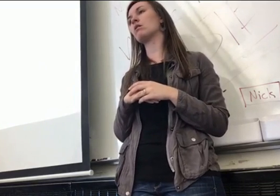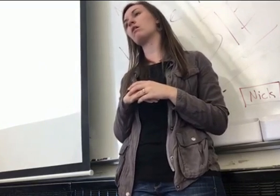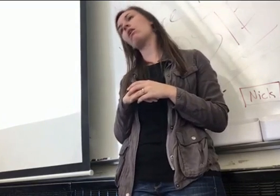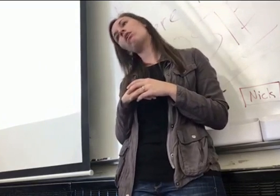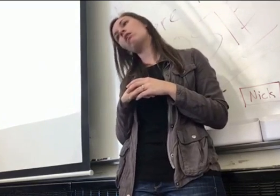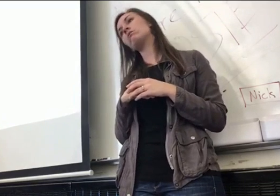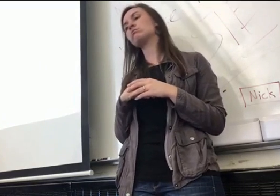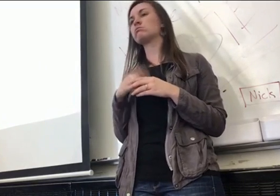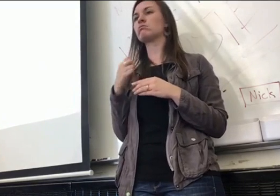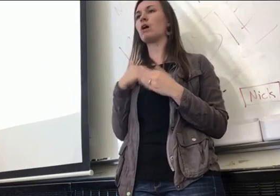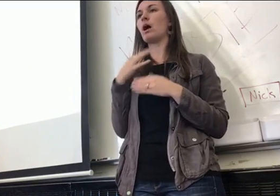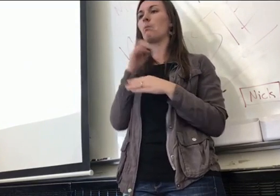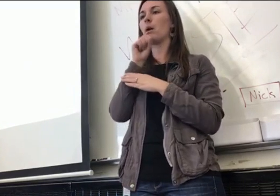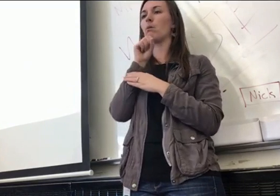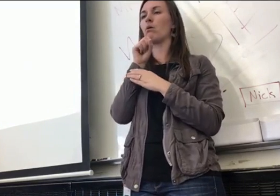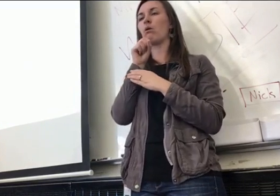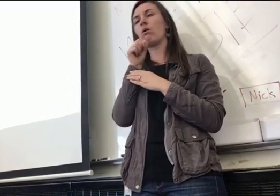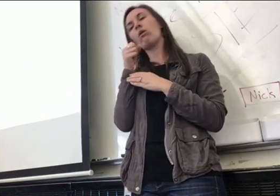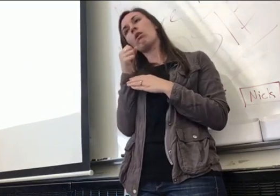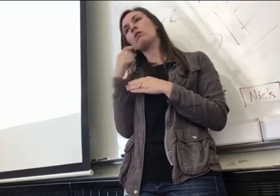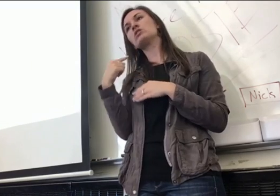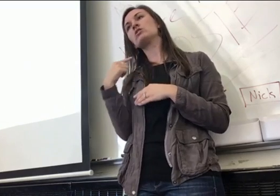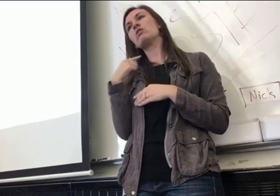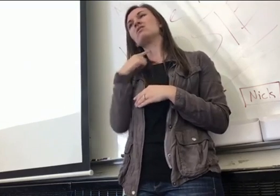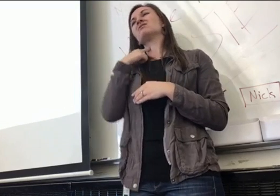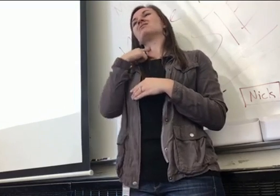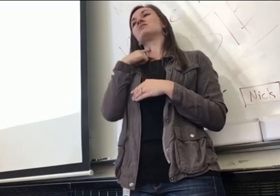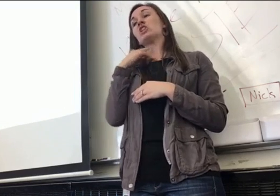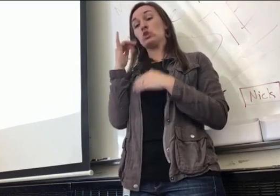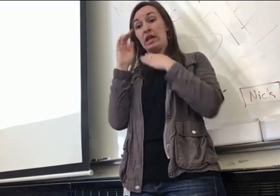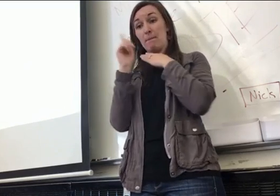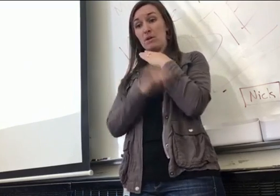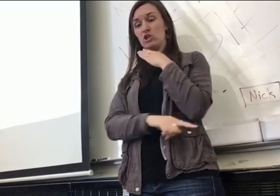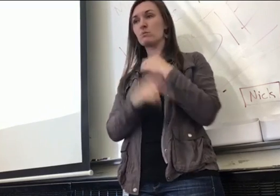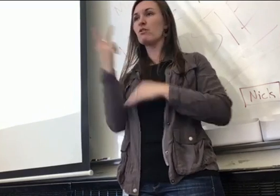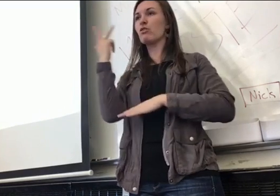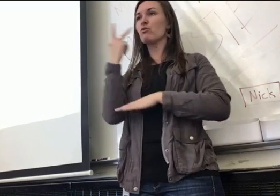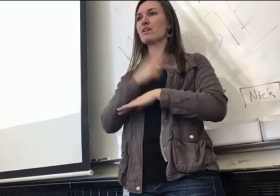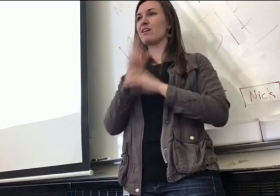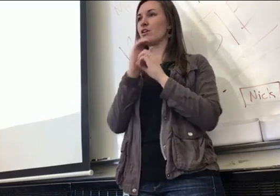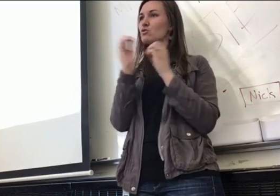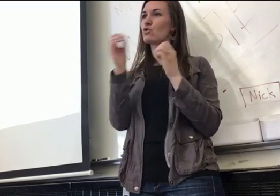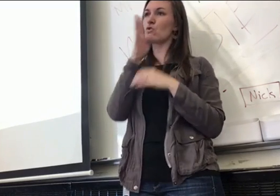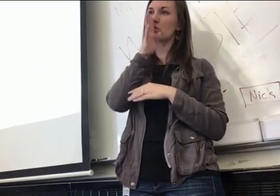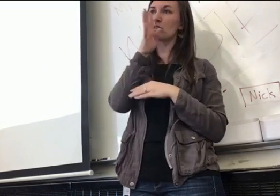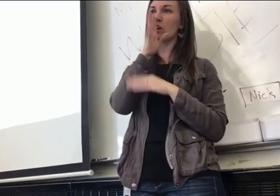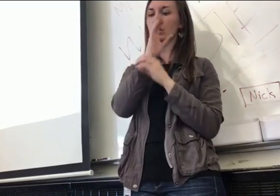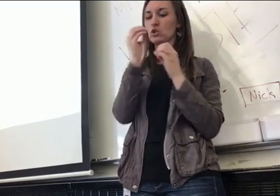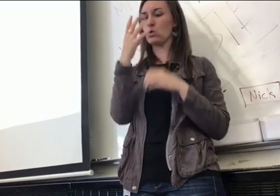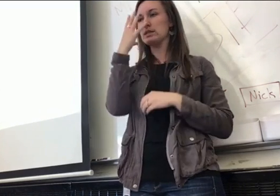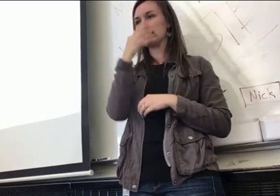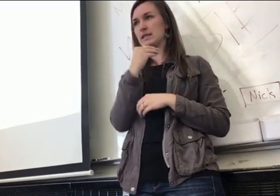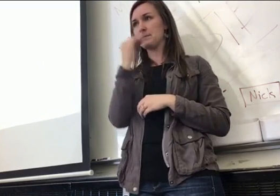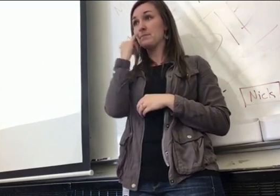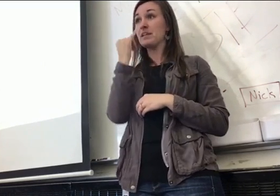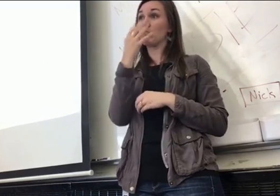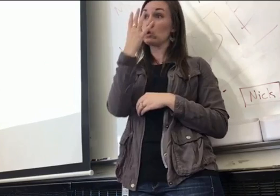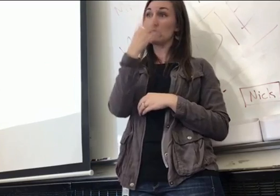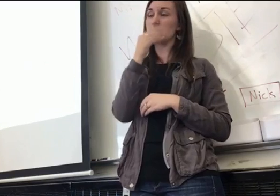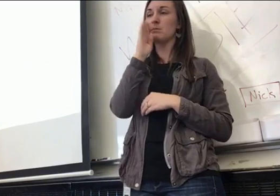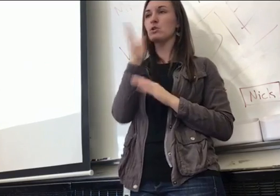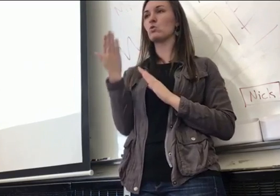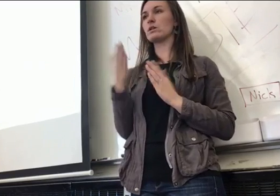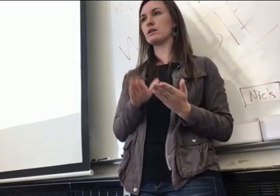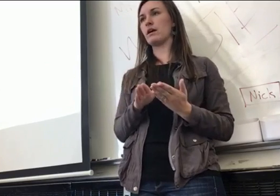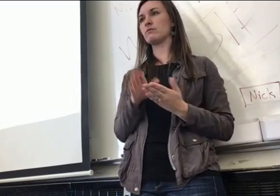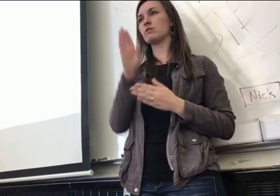Right? You stab yourself. So this punishment is 3 days without talking or sleeping. And if you sleep, you're going to die. You're going to